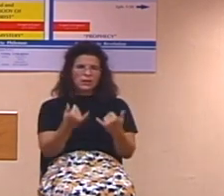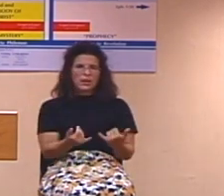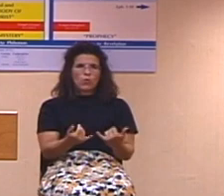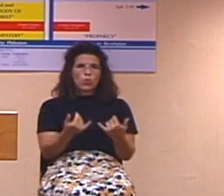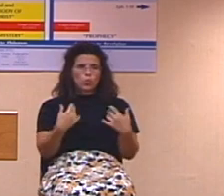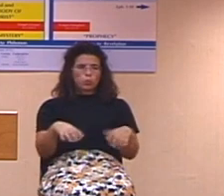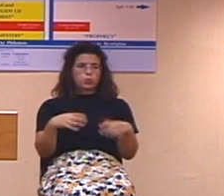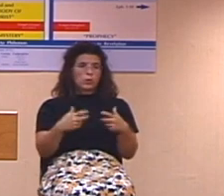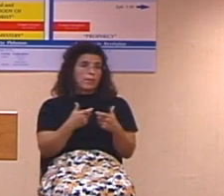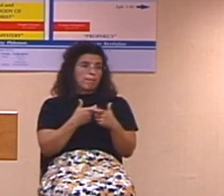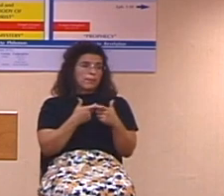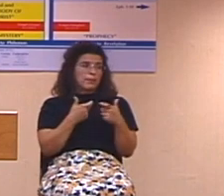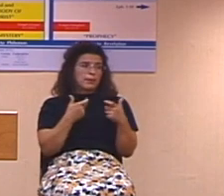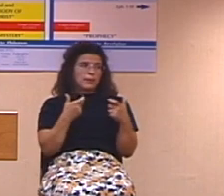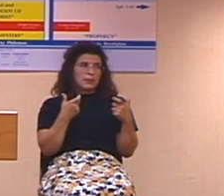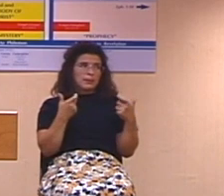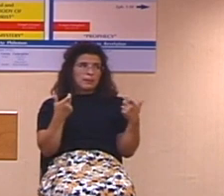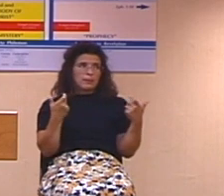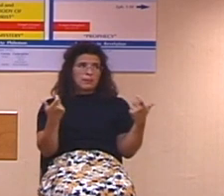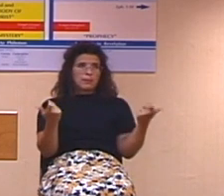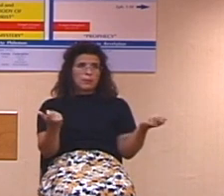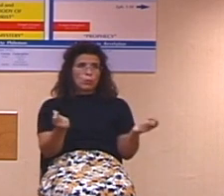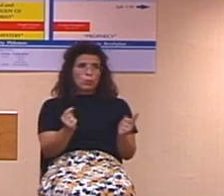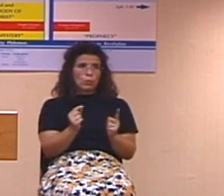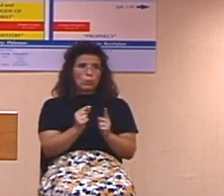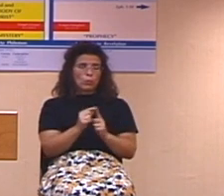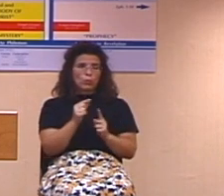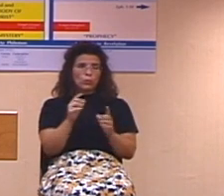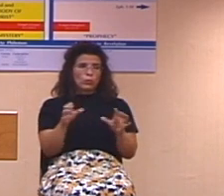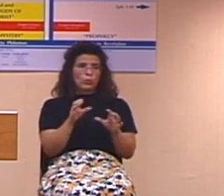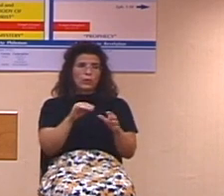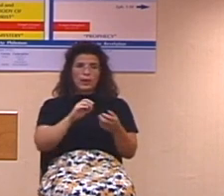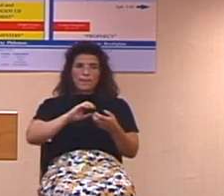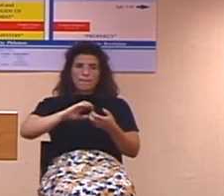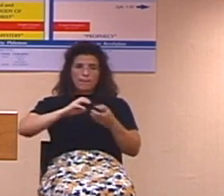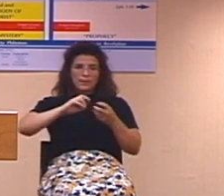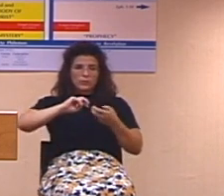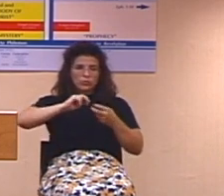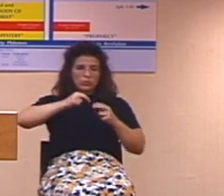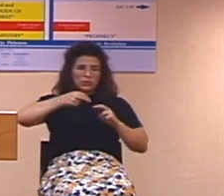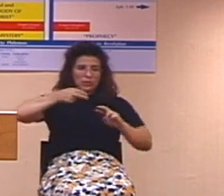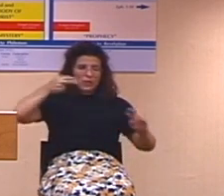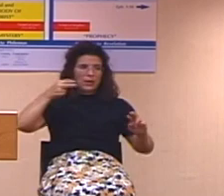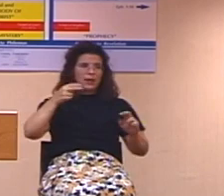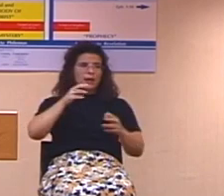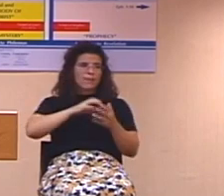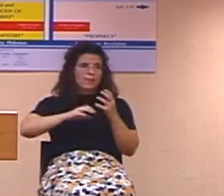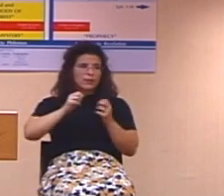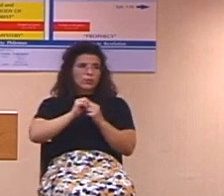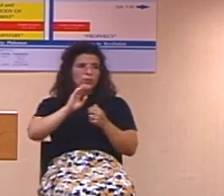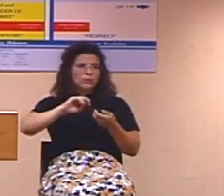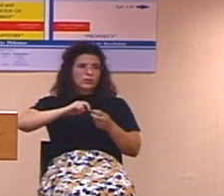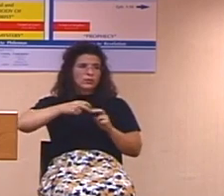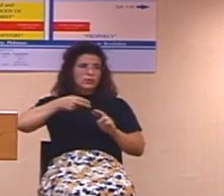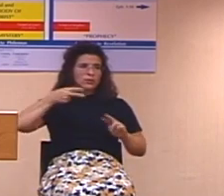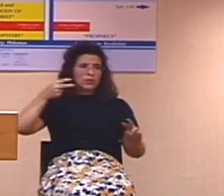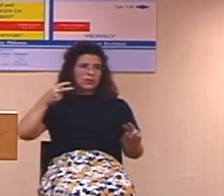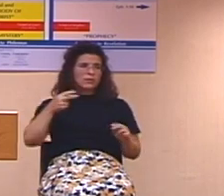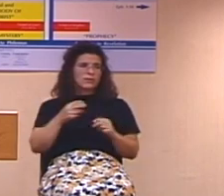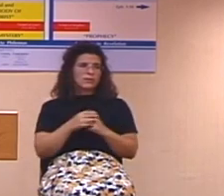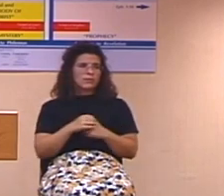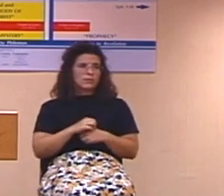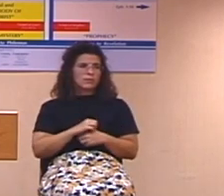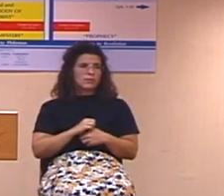that big booger word. Oh, don't do that. It messes up your DNA. I'm messing with your DNA, folks.